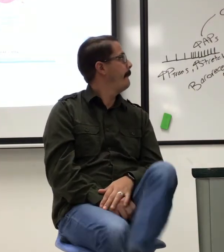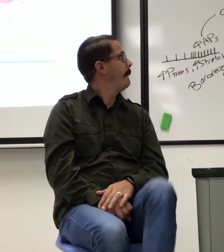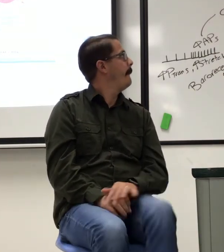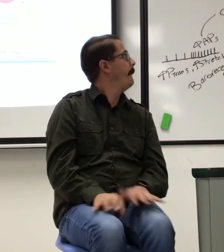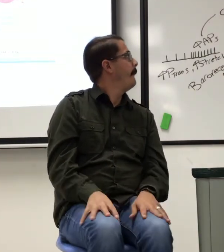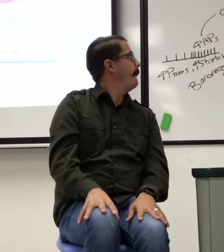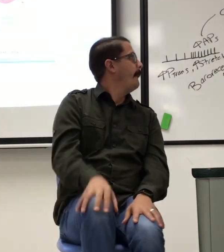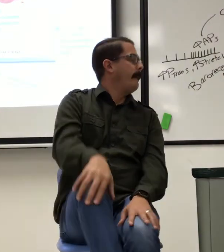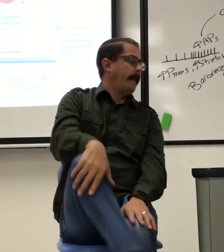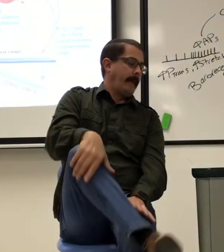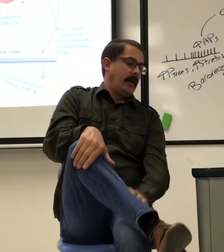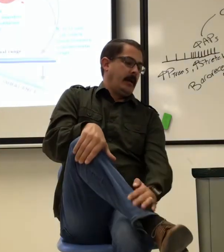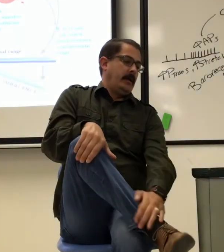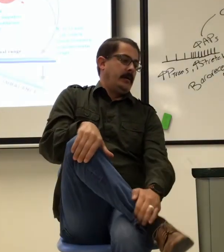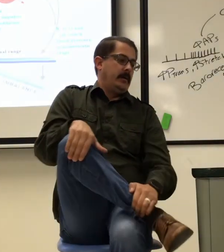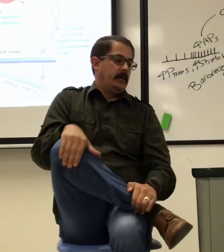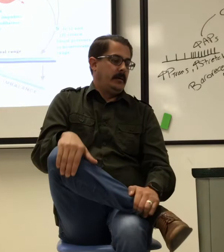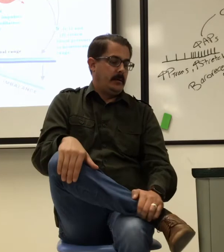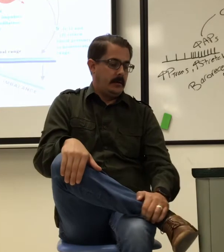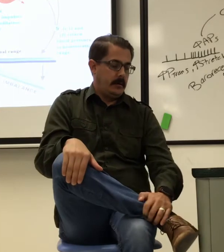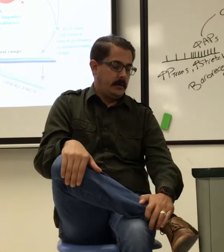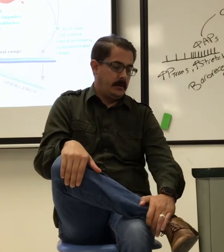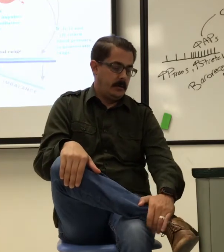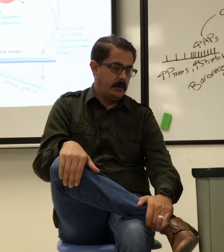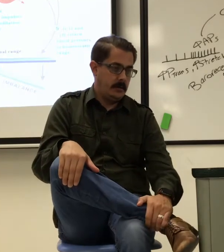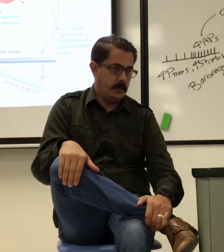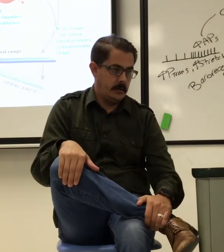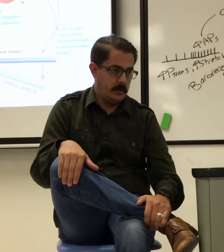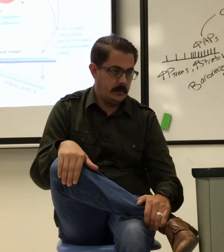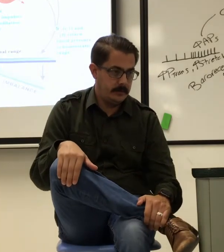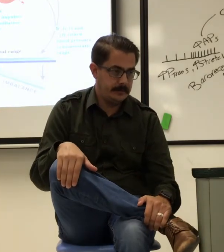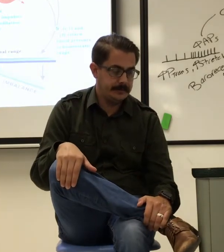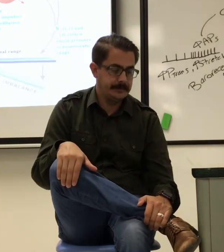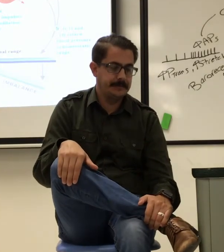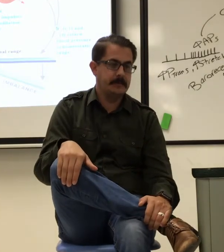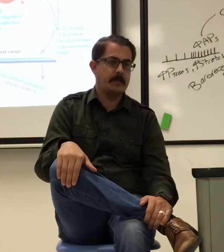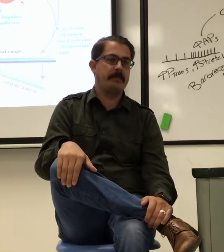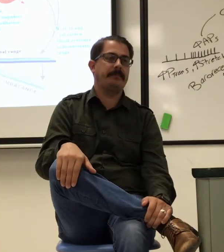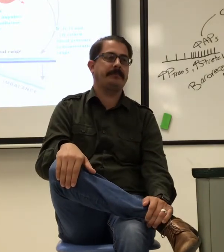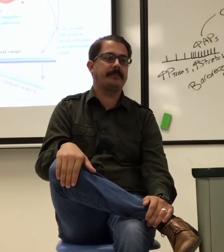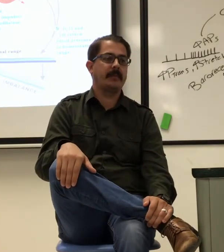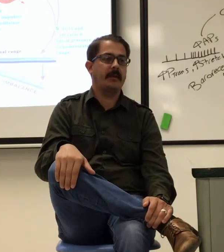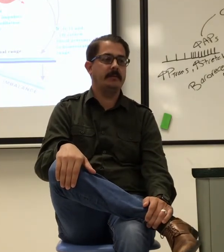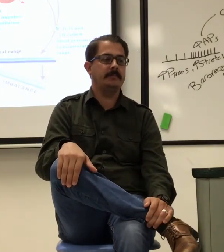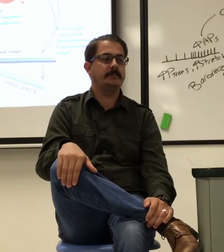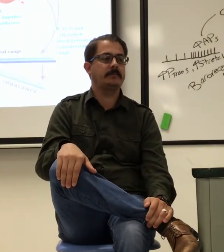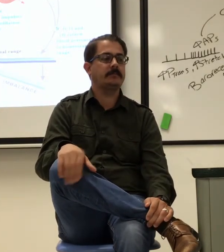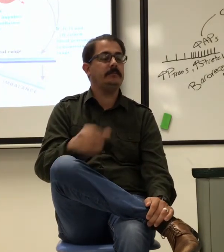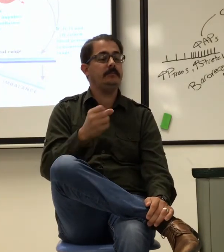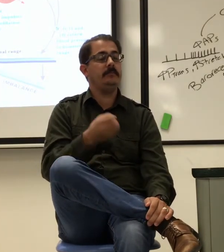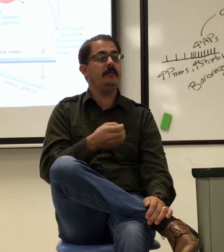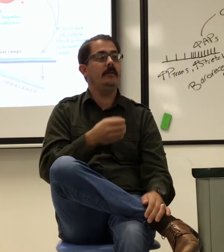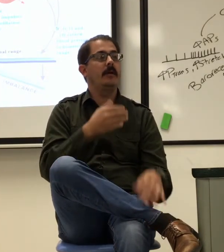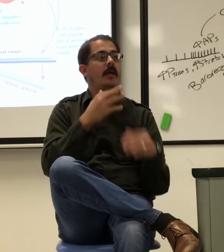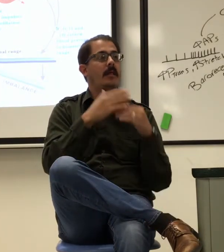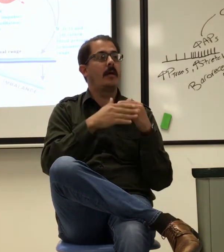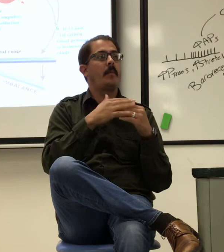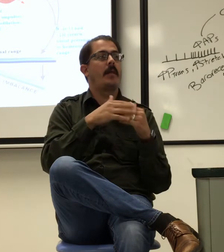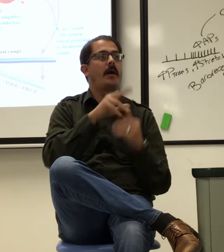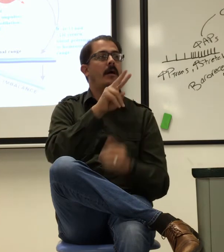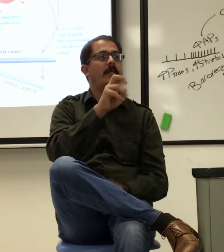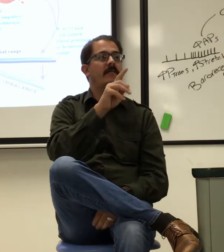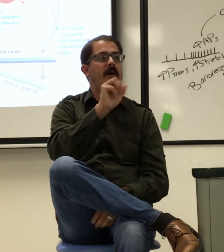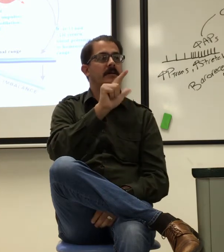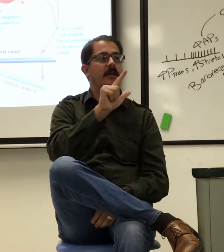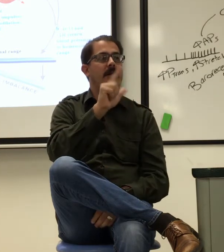Decrease SYM tone. So what happens is those blood vessels